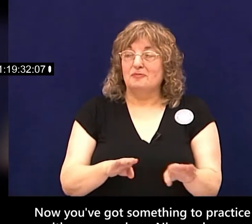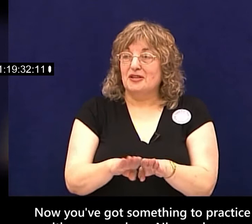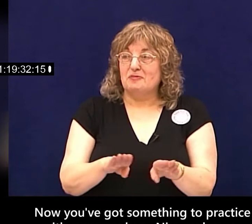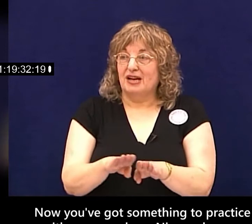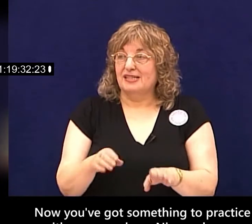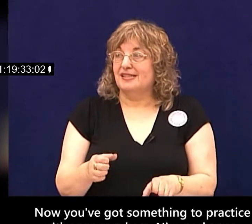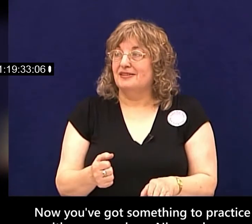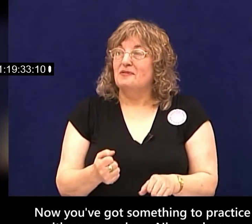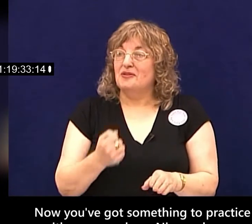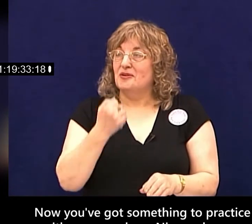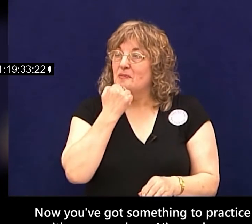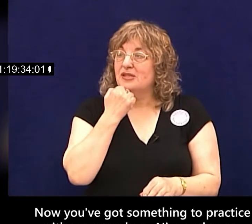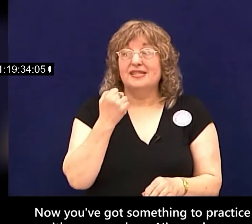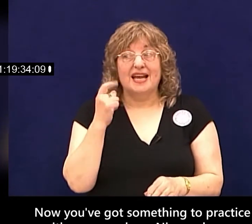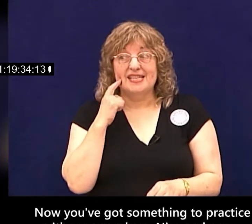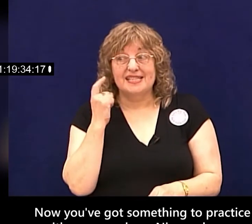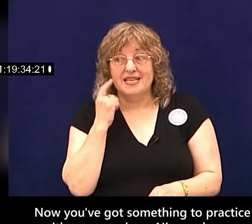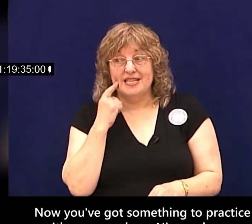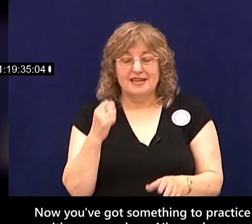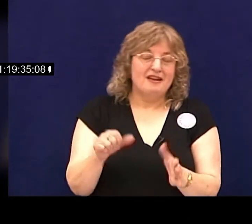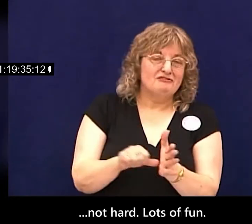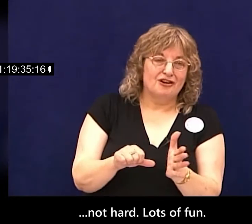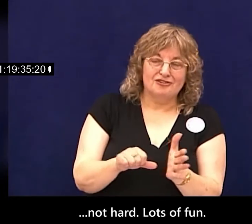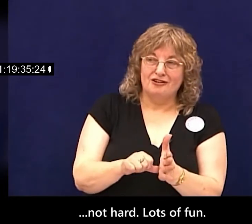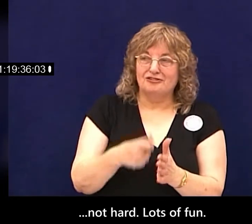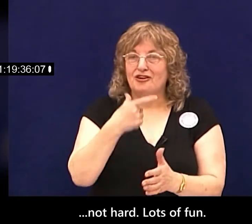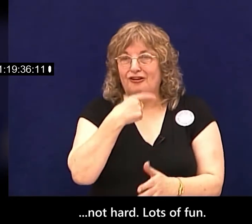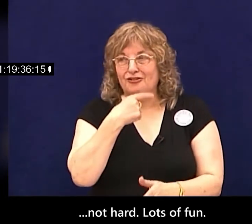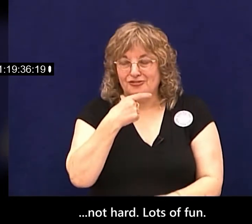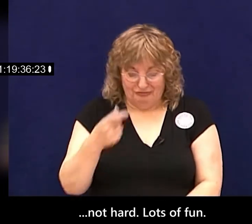to practice with your numbers. Nice and easy, not hard, lots of fun.